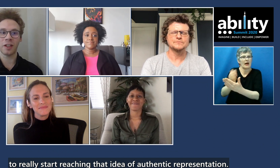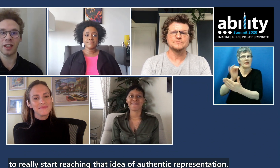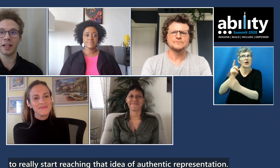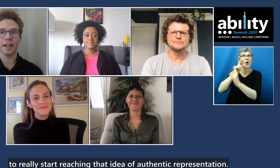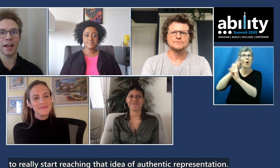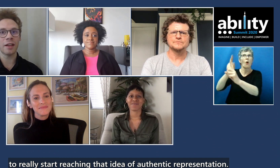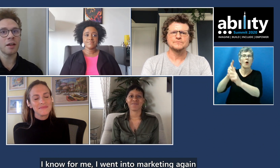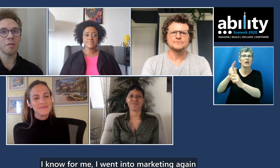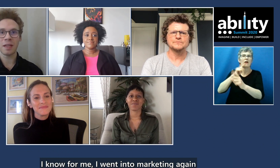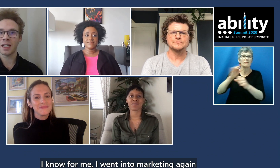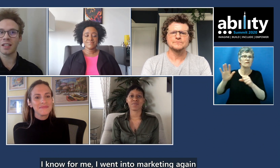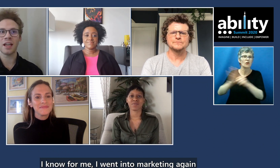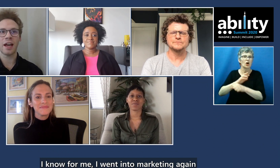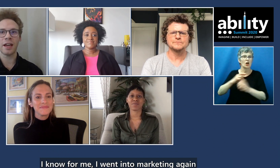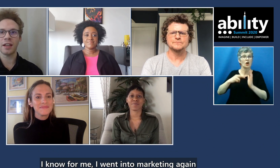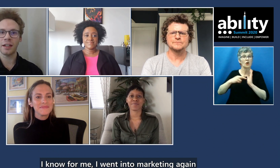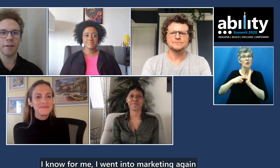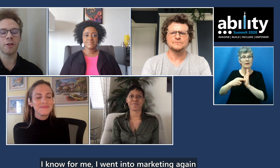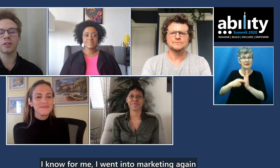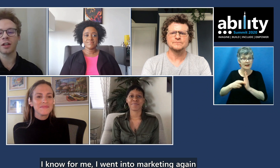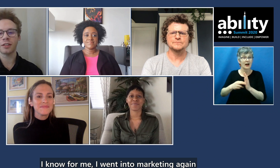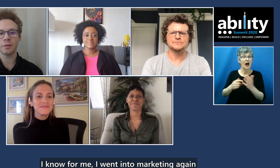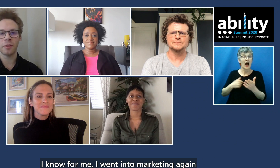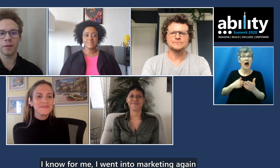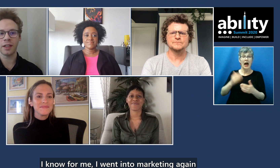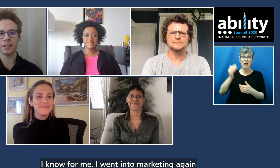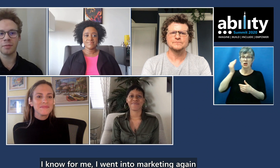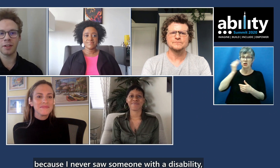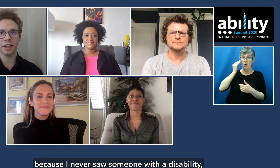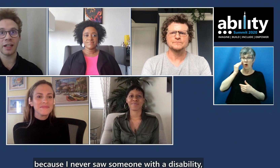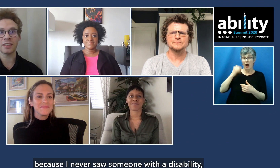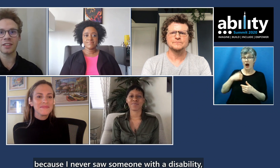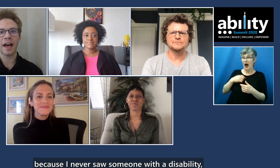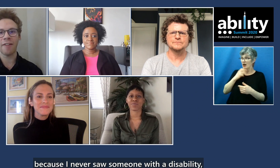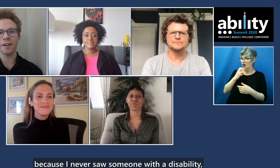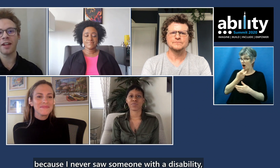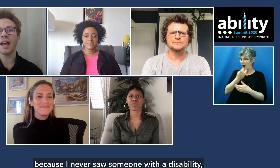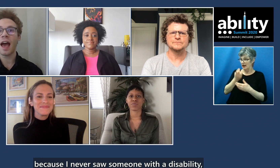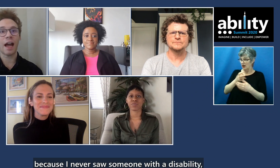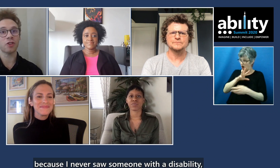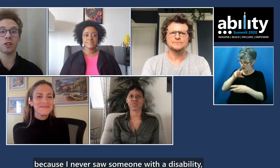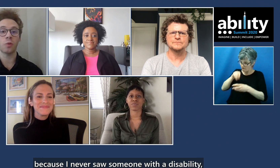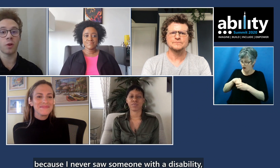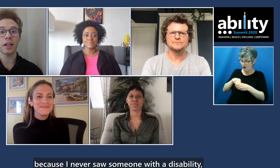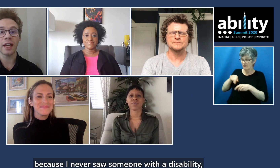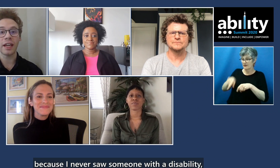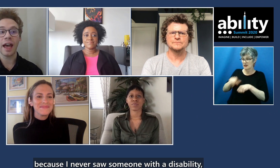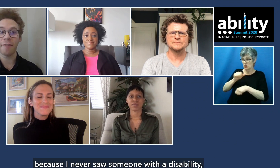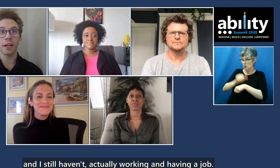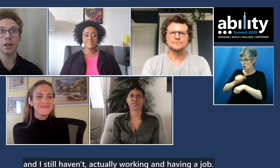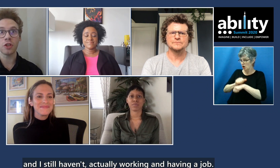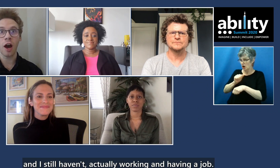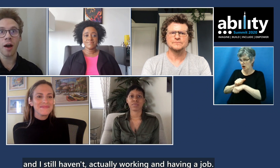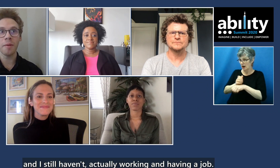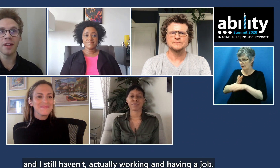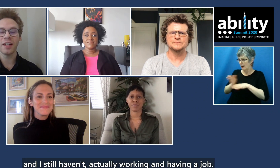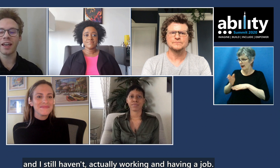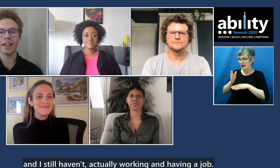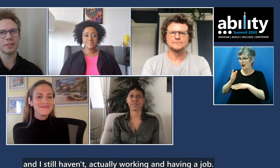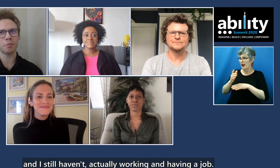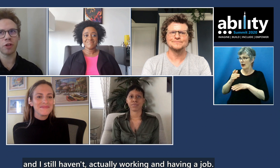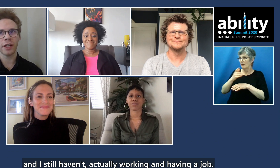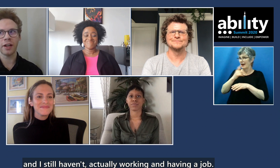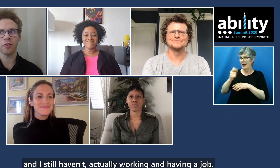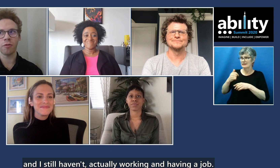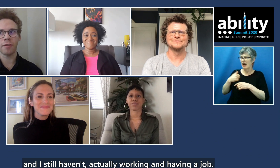into marketing again because I never saw someone with a disability, and I still haven't actually working and having a job.